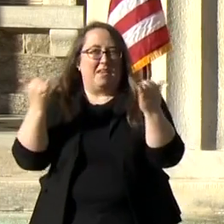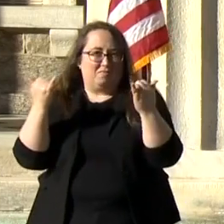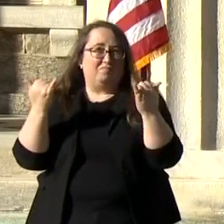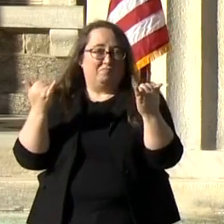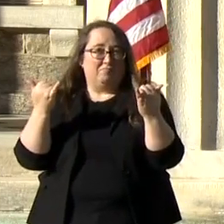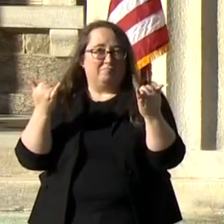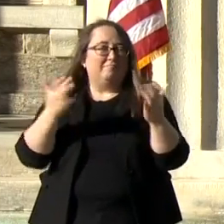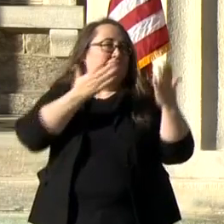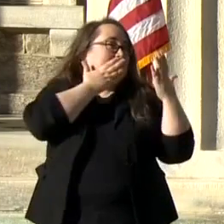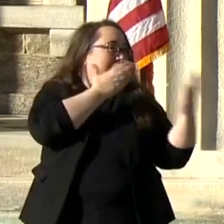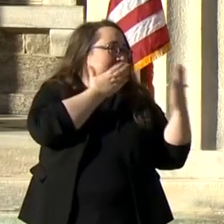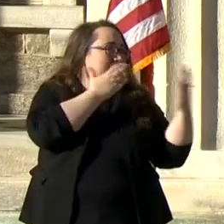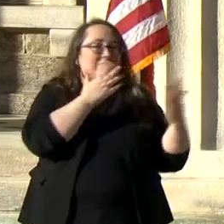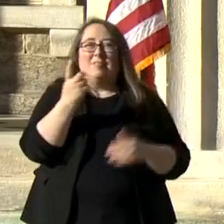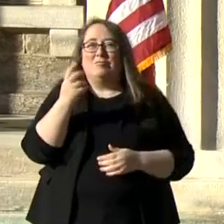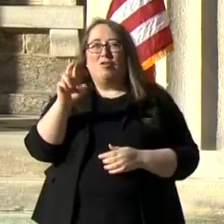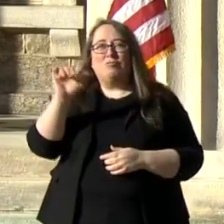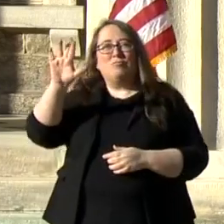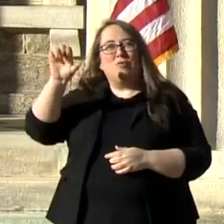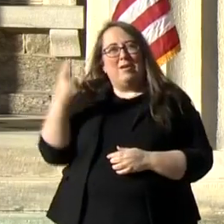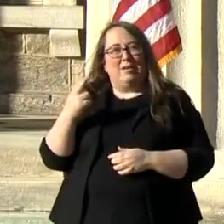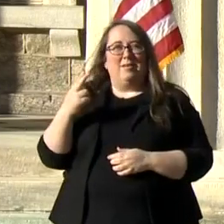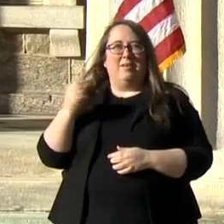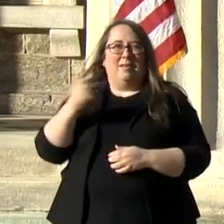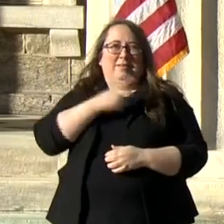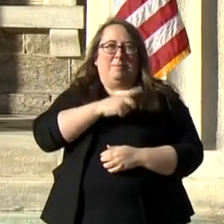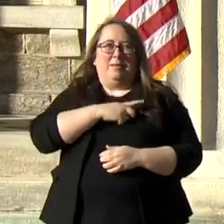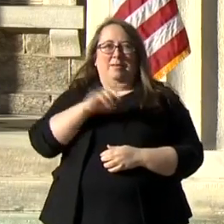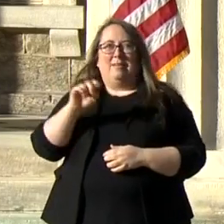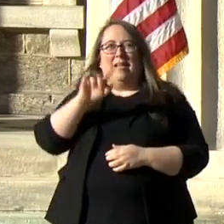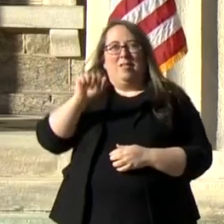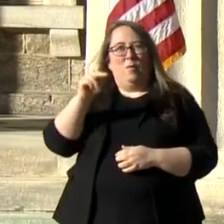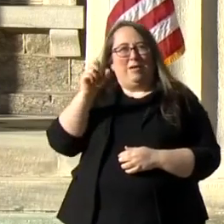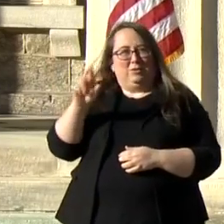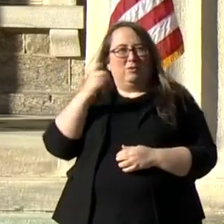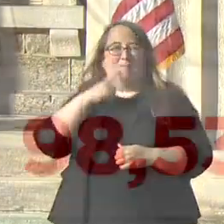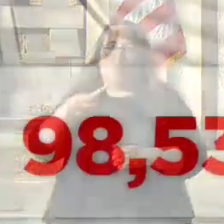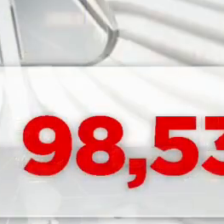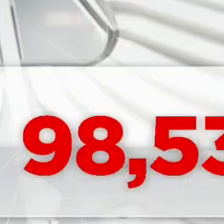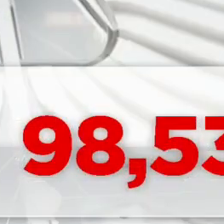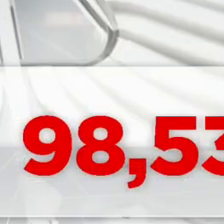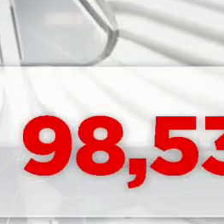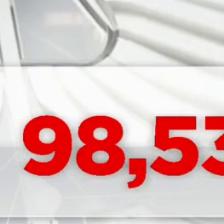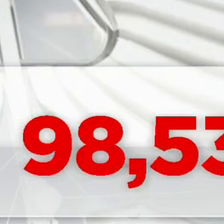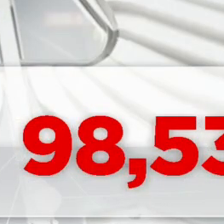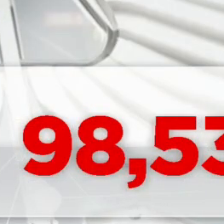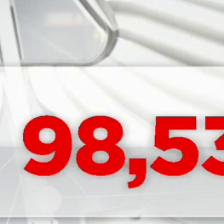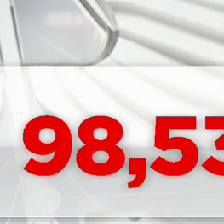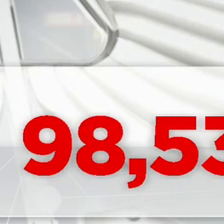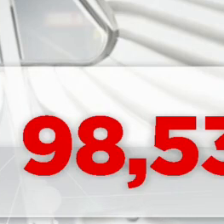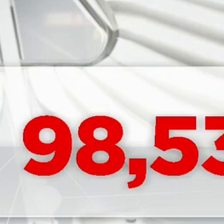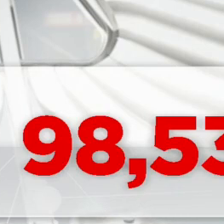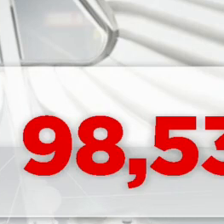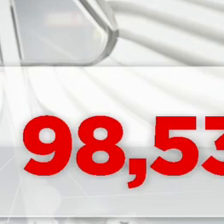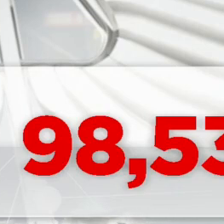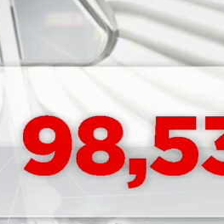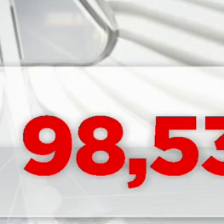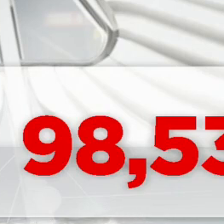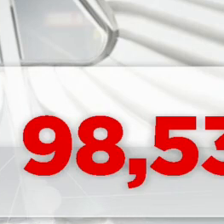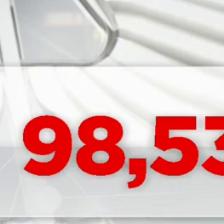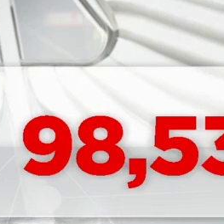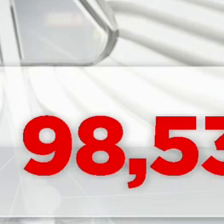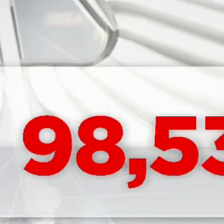be many months before everyone can get a vaccine, but they'll make sure that no dose goes unused. And so far, almost 100,000